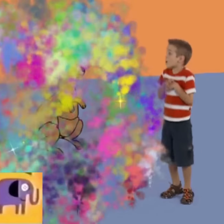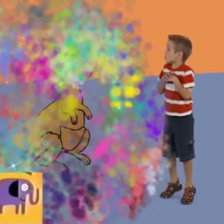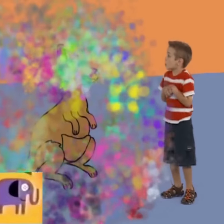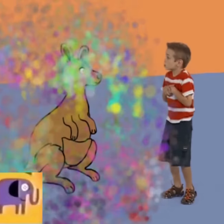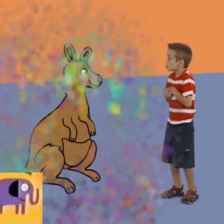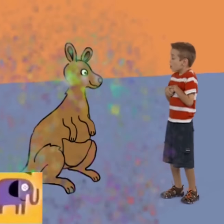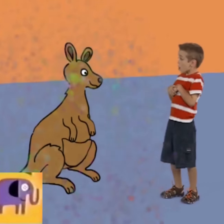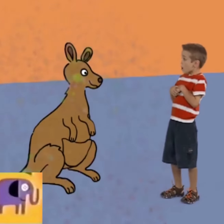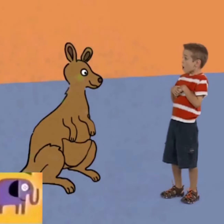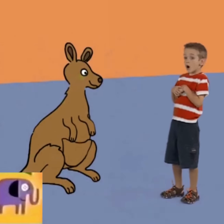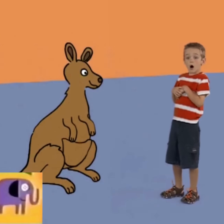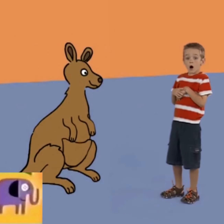I'm a kangaroo.